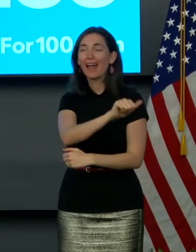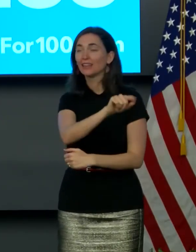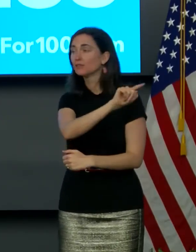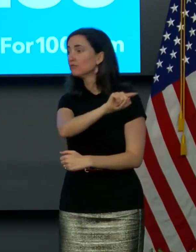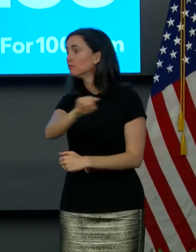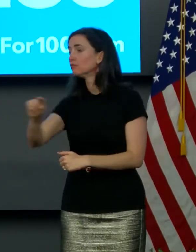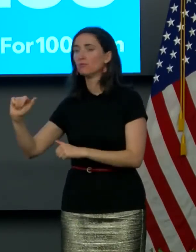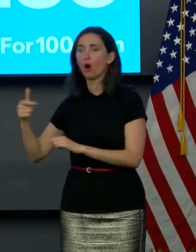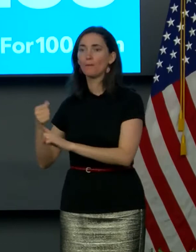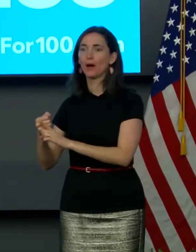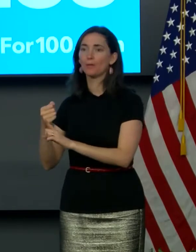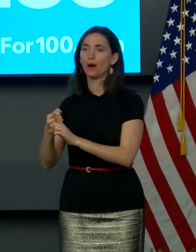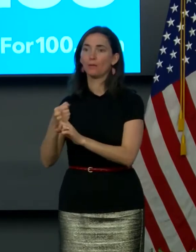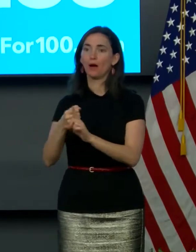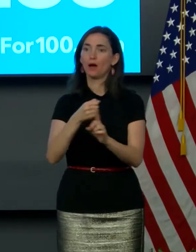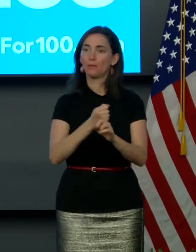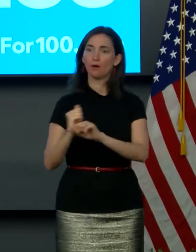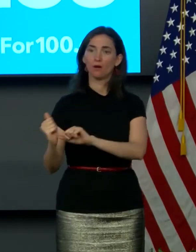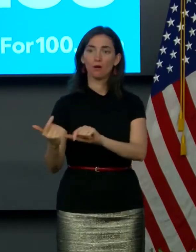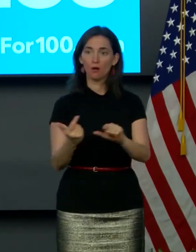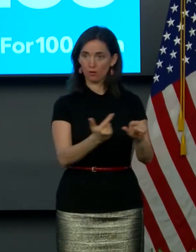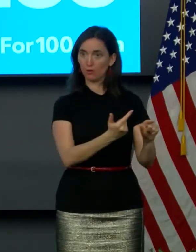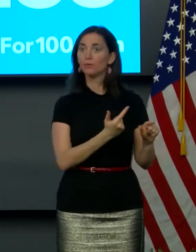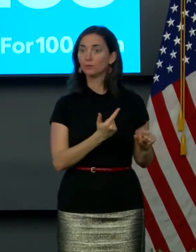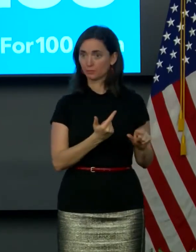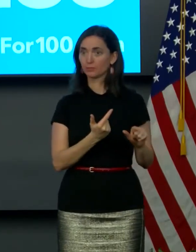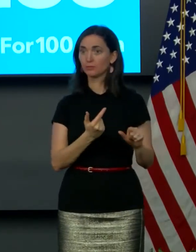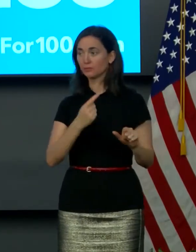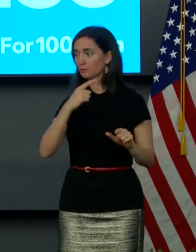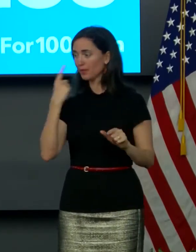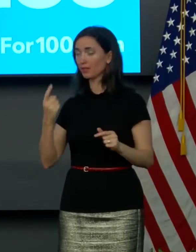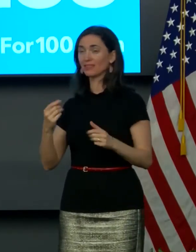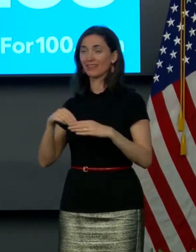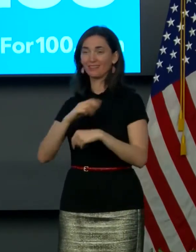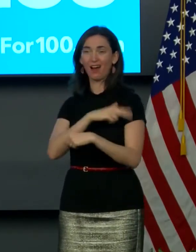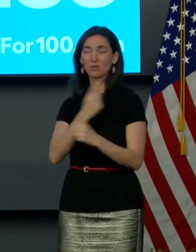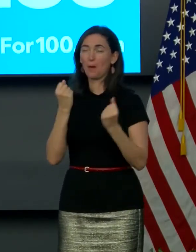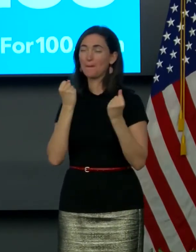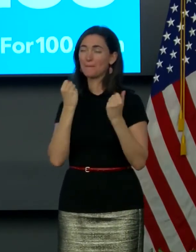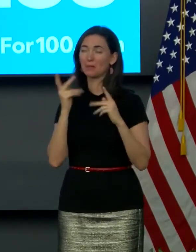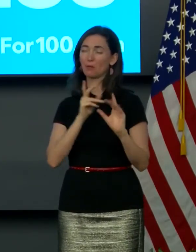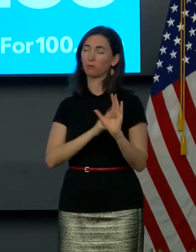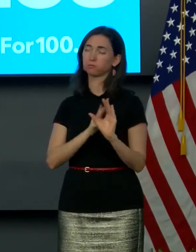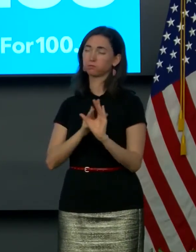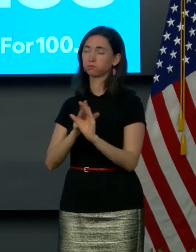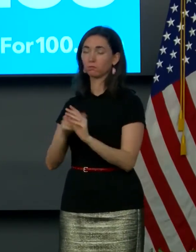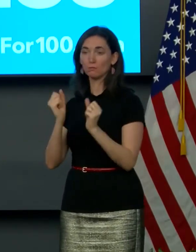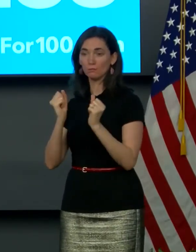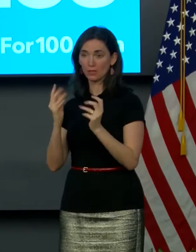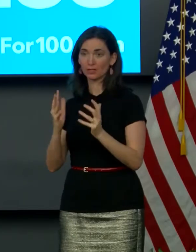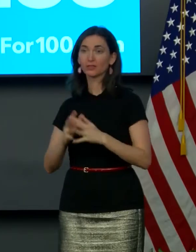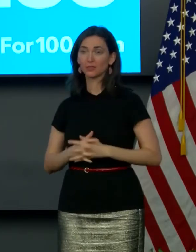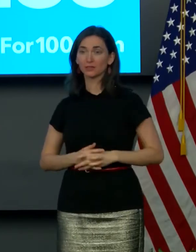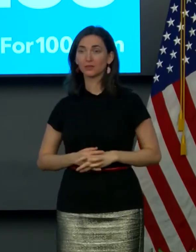being impacted by this high level of hospitalizations that we've been seeing.